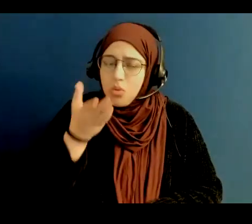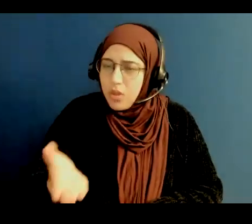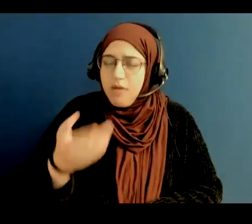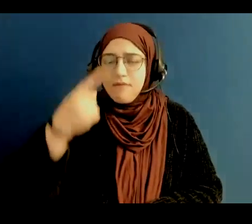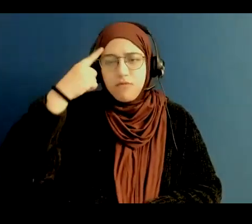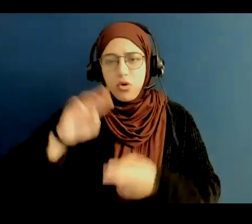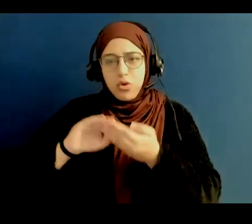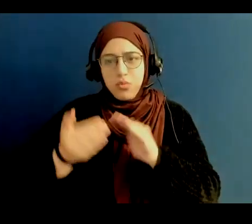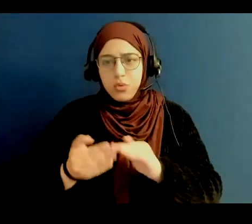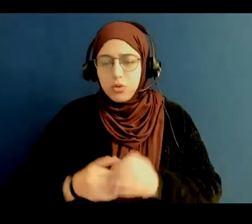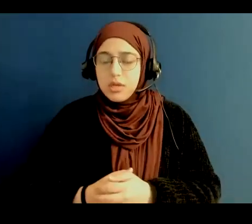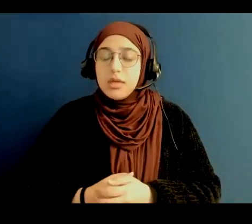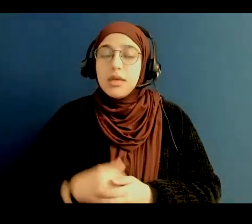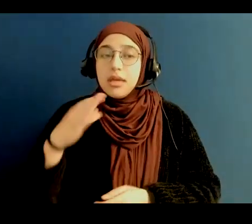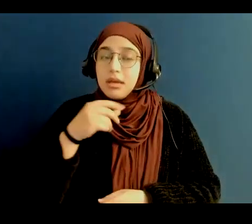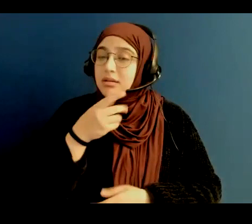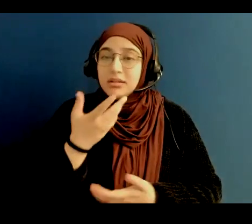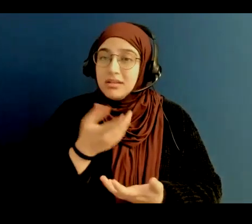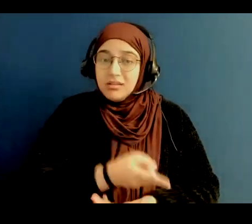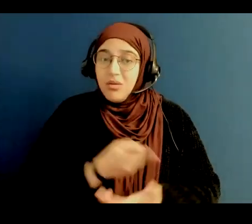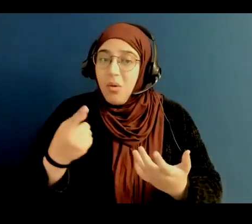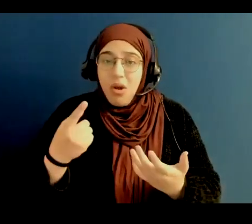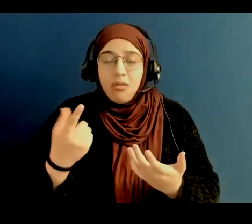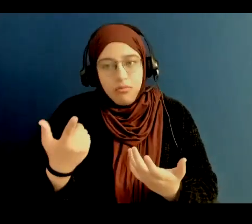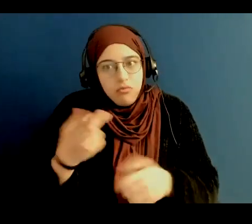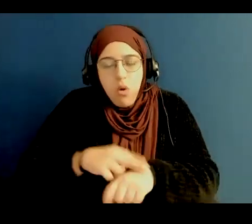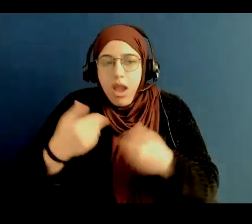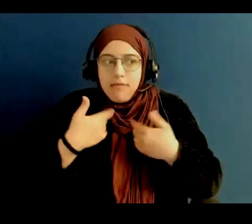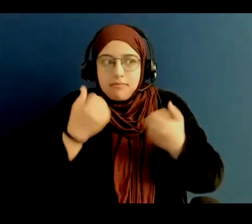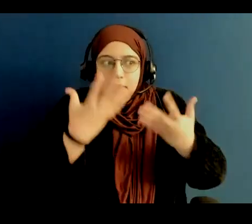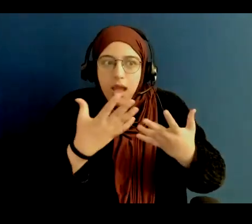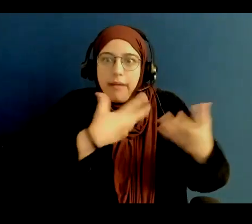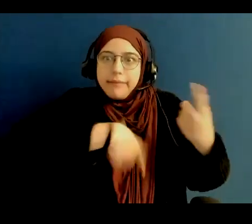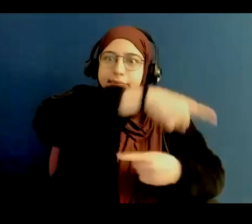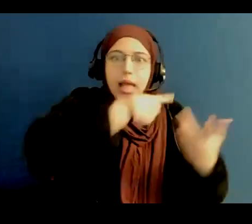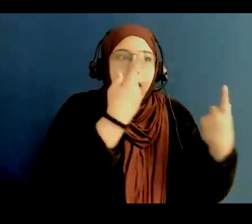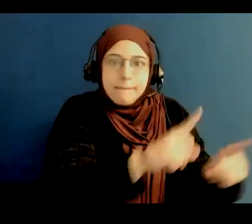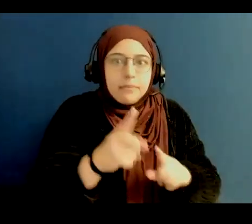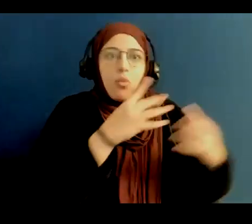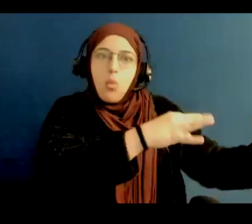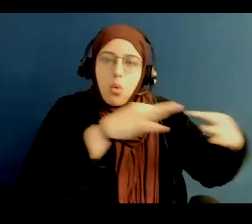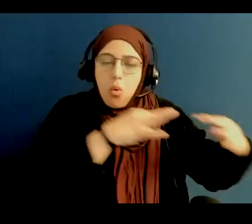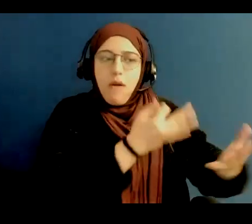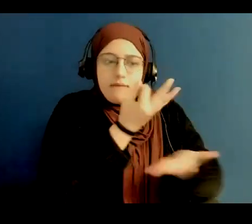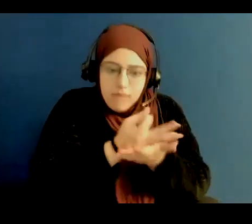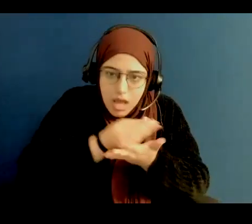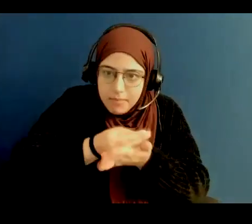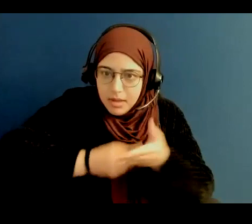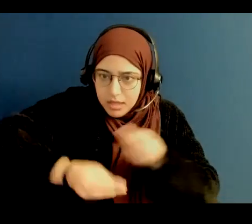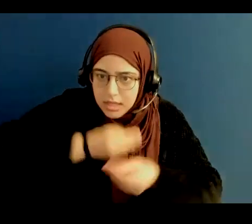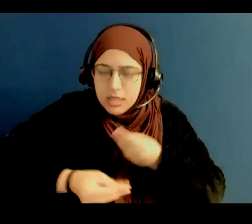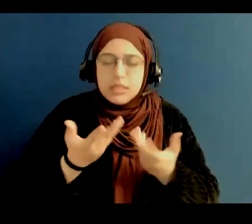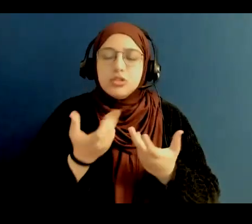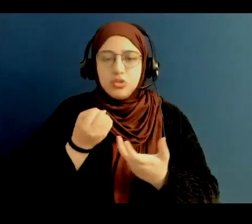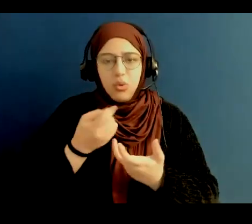he had many other things such as war happening and finances. And, taking care of a family and a whole